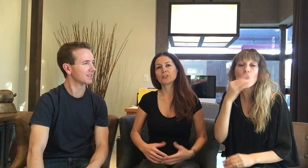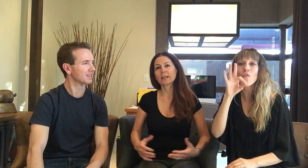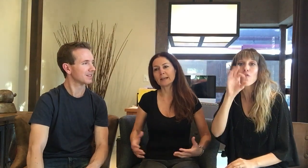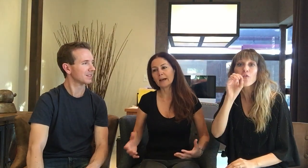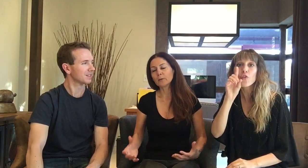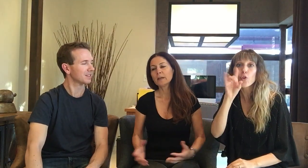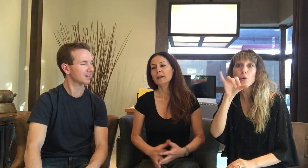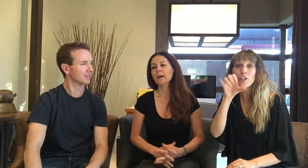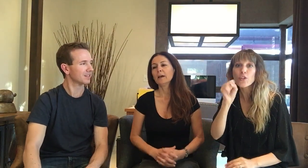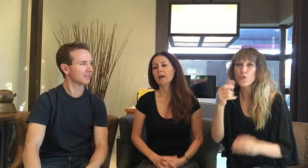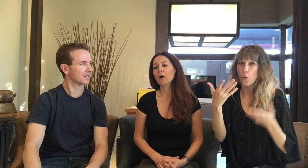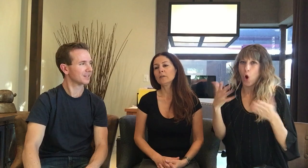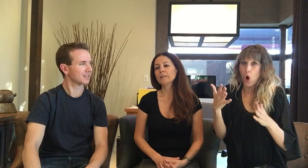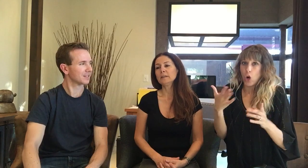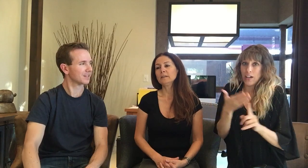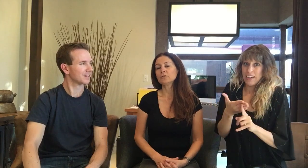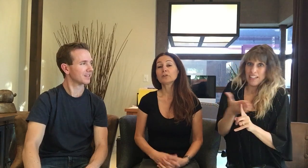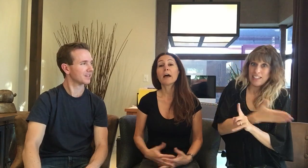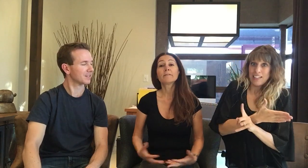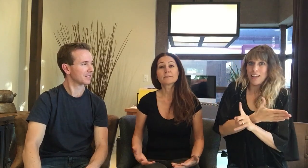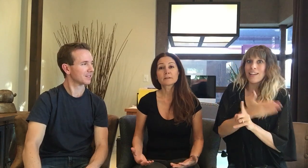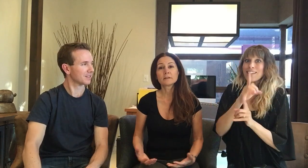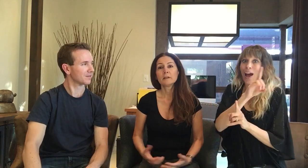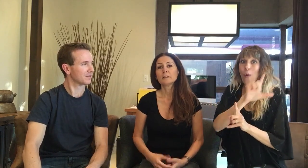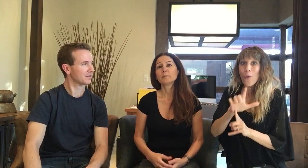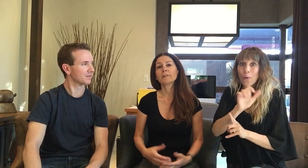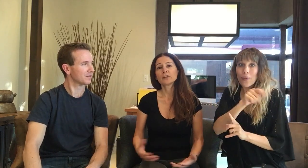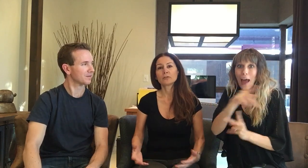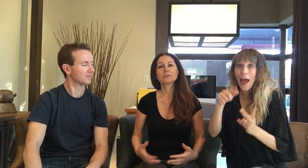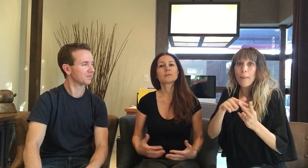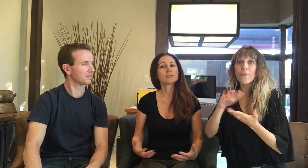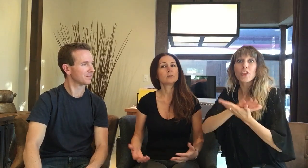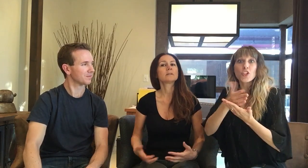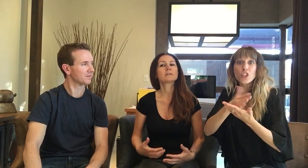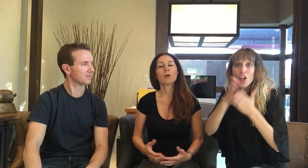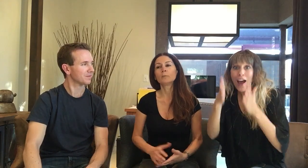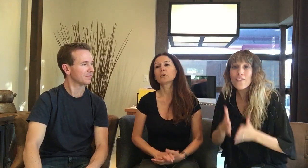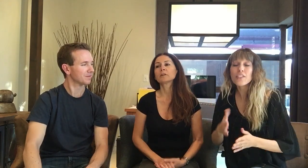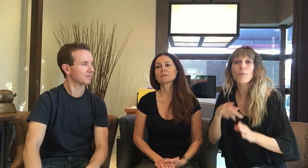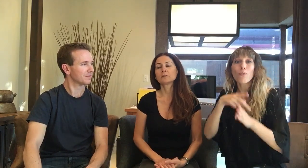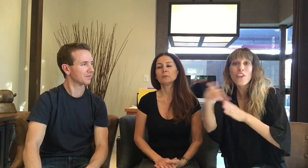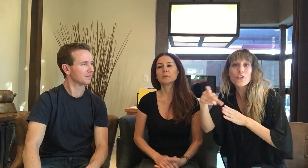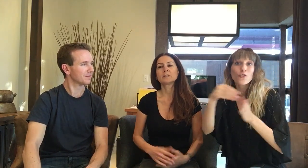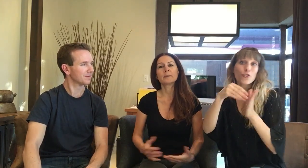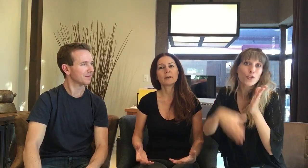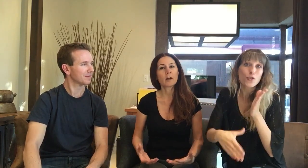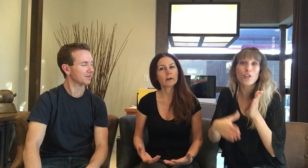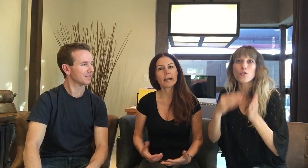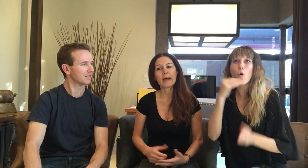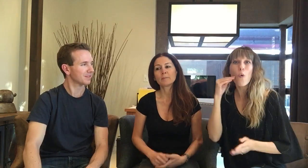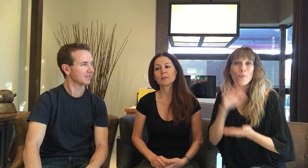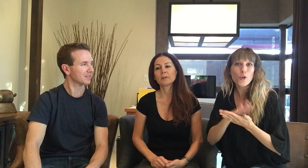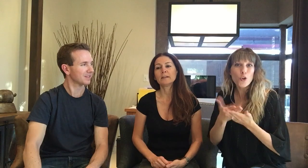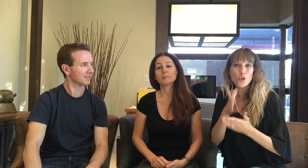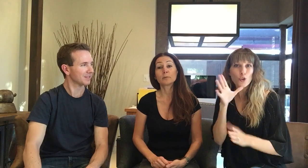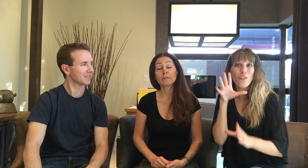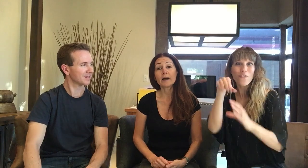check it out, all the chefs, the professionals, the students, the home cooks who participated on our app and created